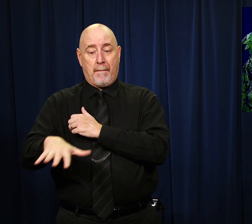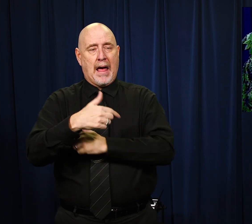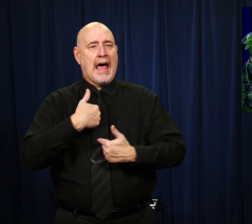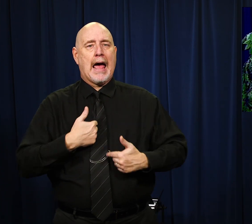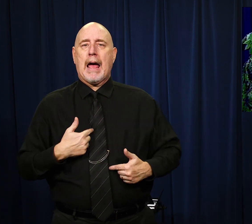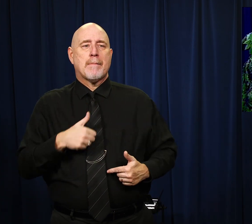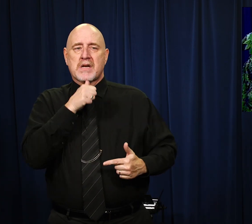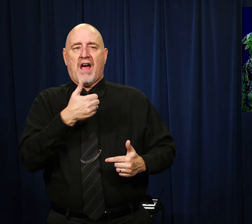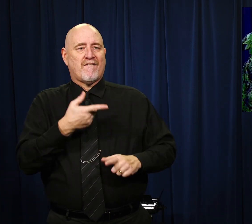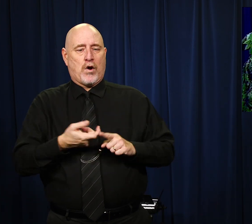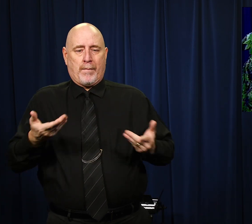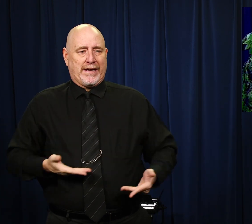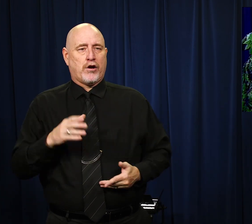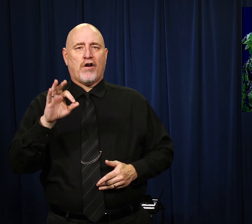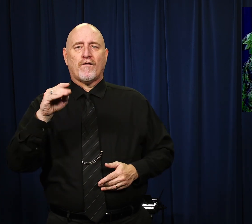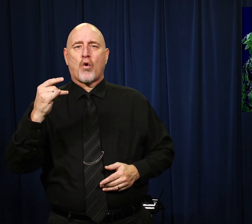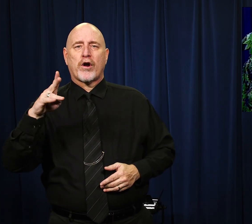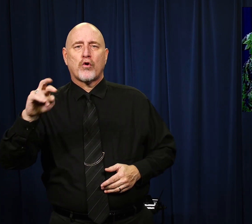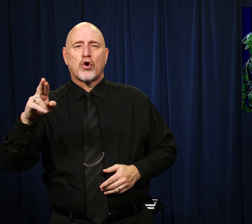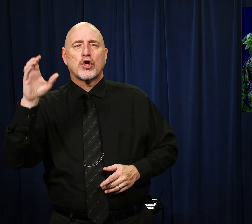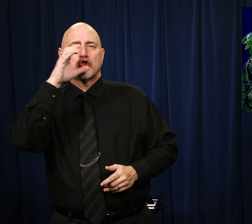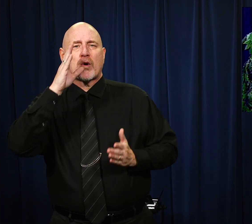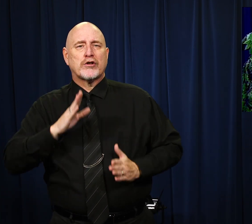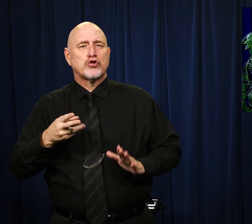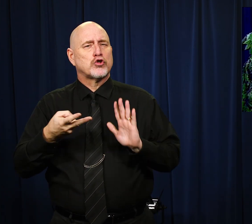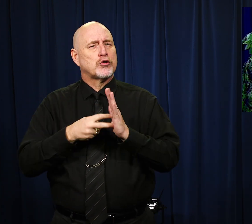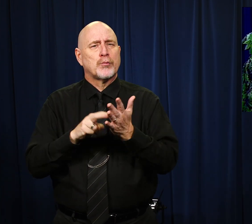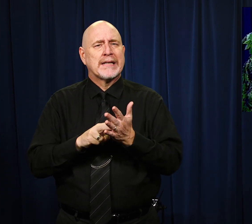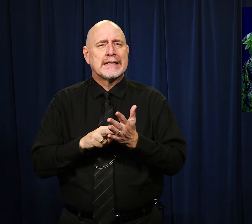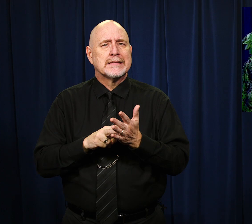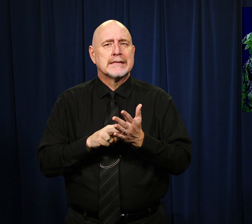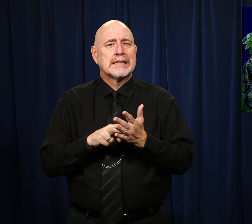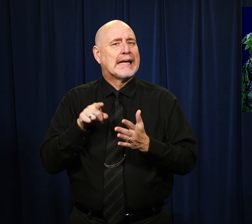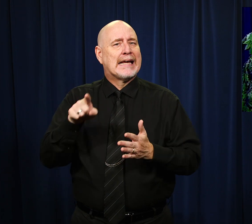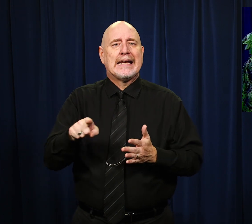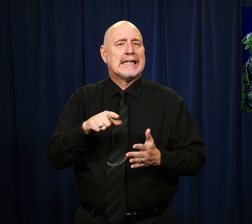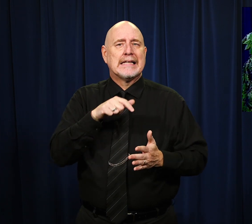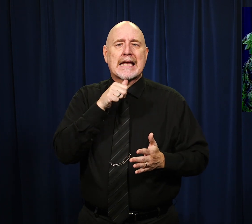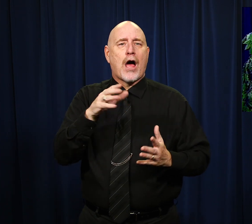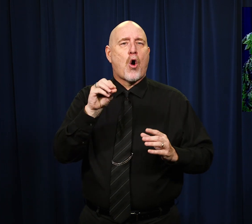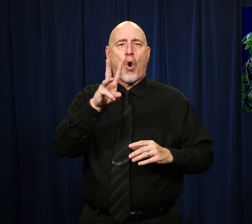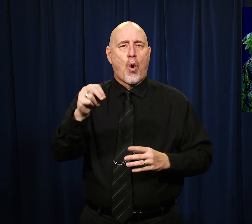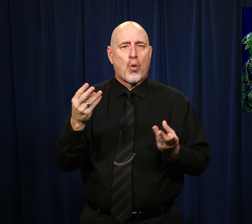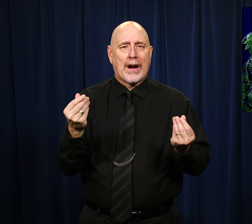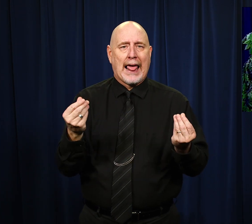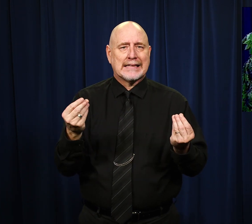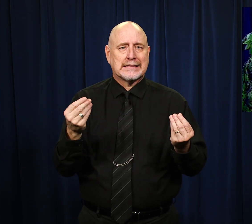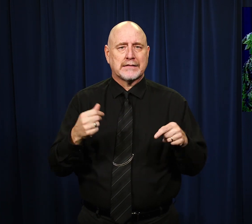a foreigner. He's a stranger in this land. Now, what does this mean? It means that he's not a landowner.